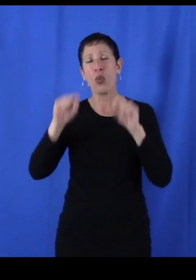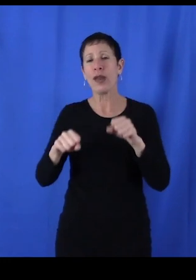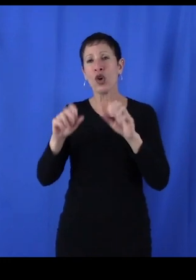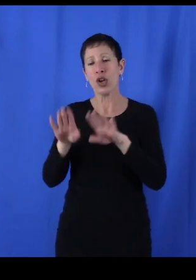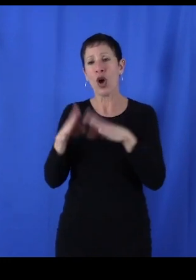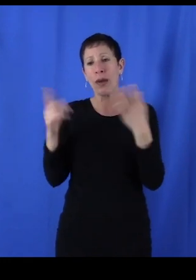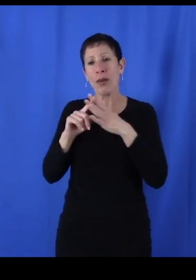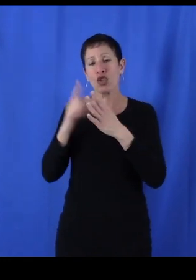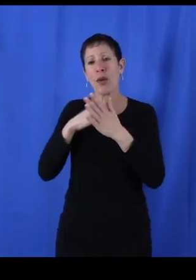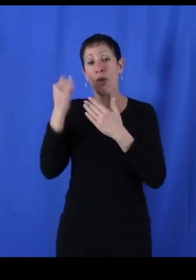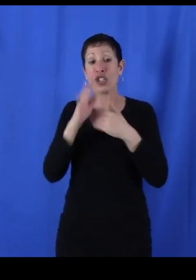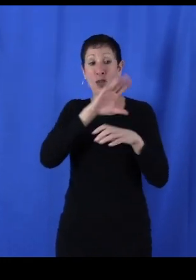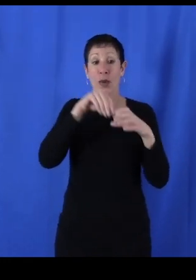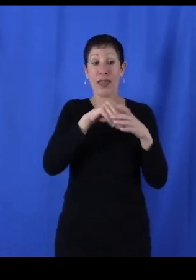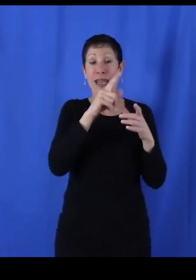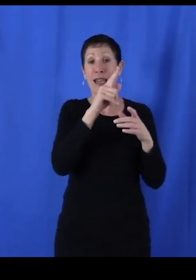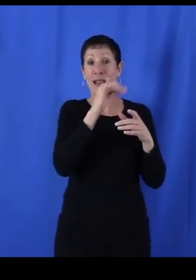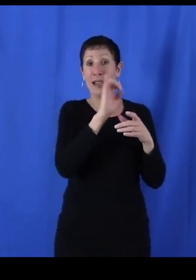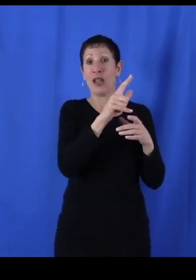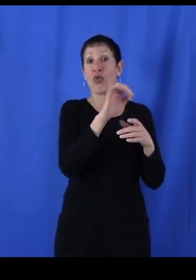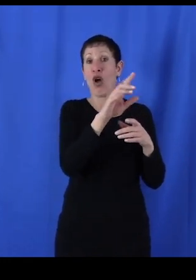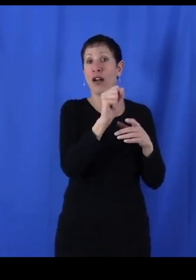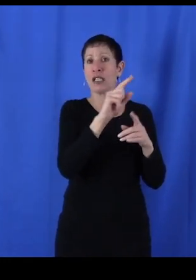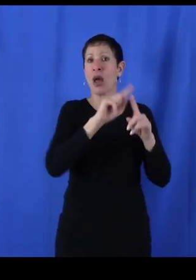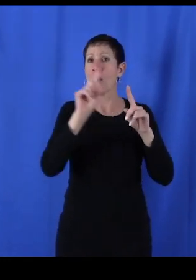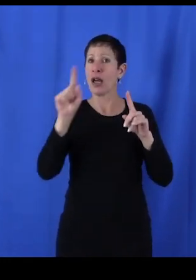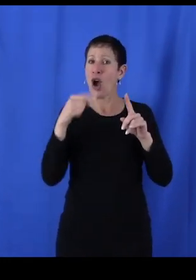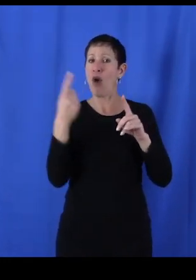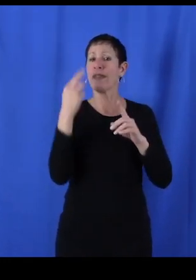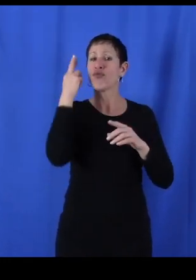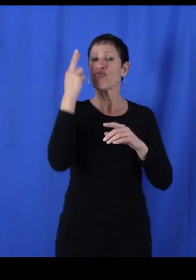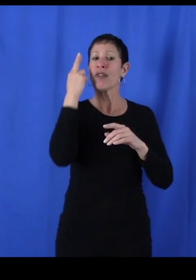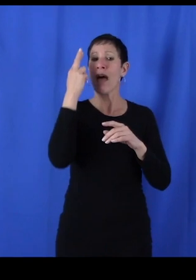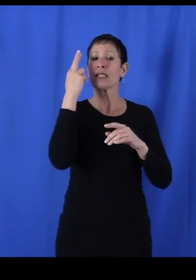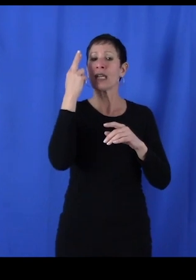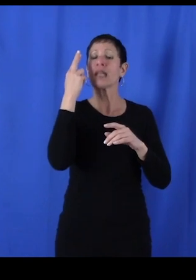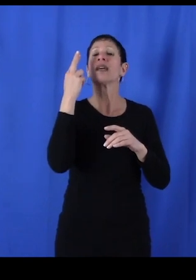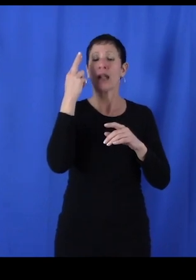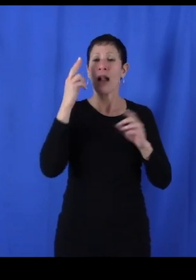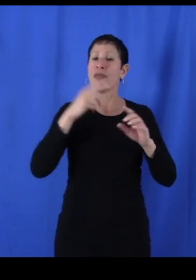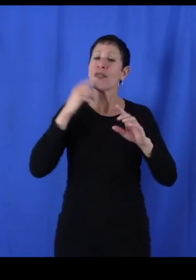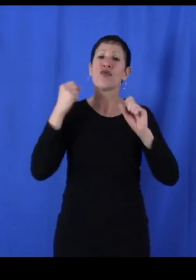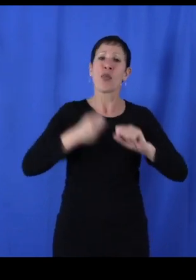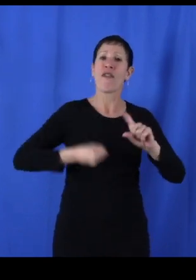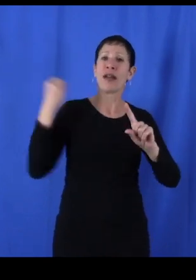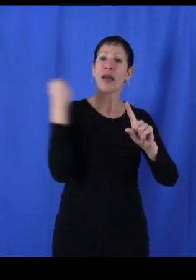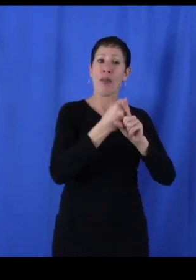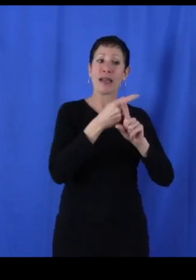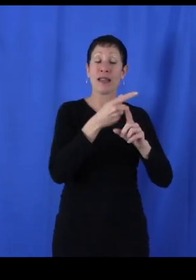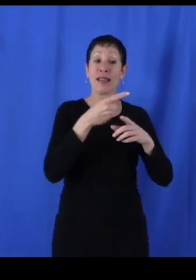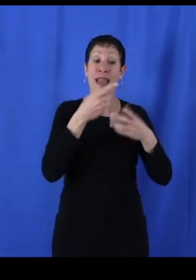arts, but only realizing the profound impact that it's had in producing these kind of enclosures as well.